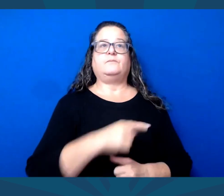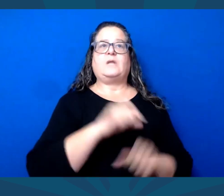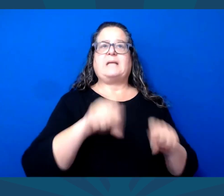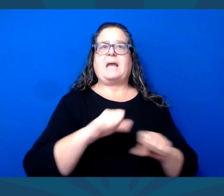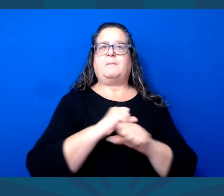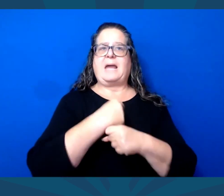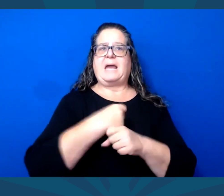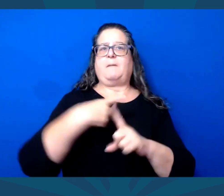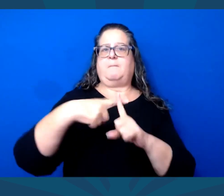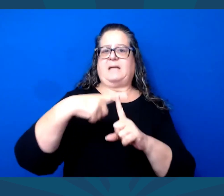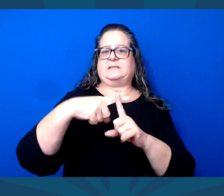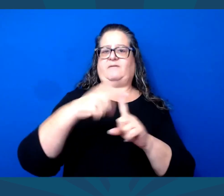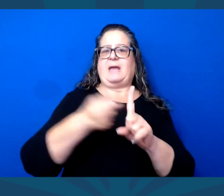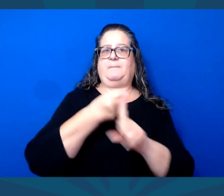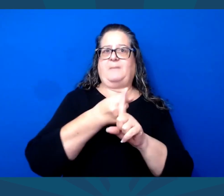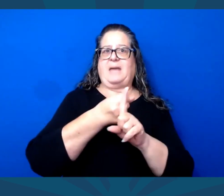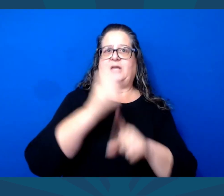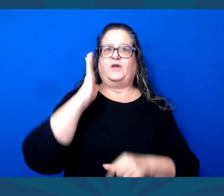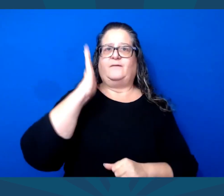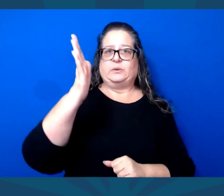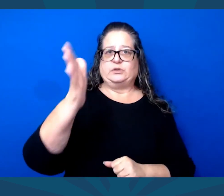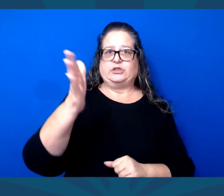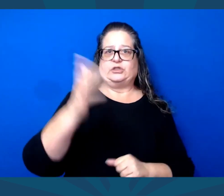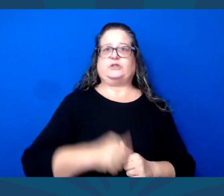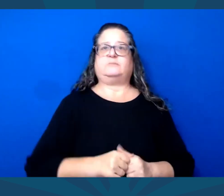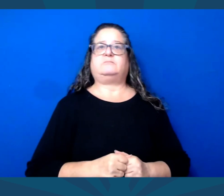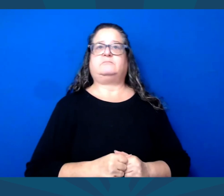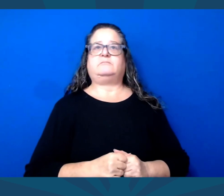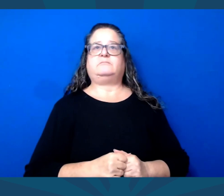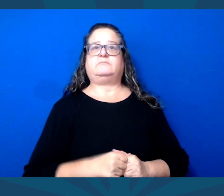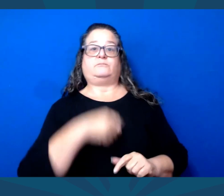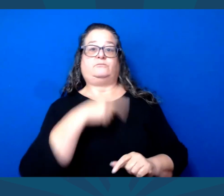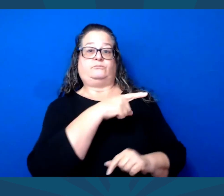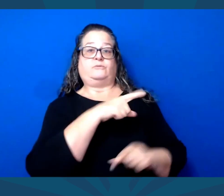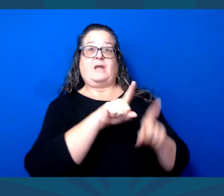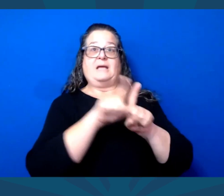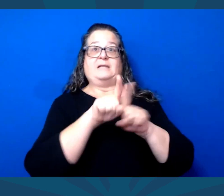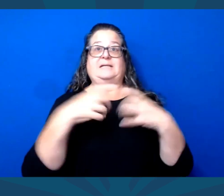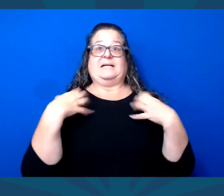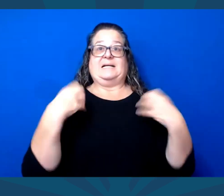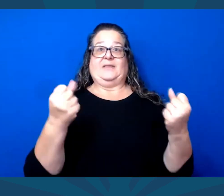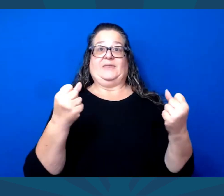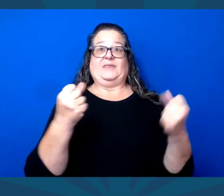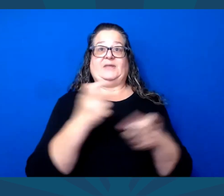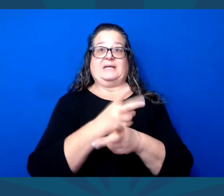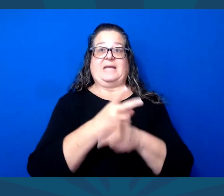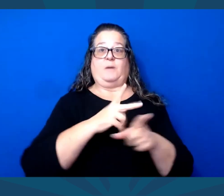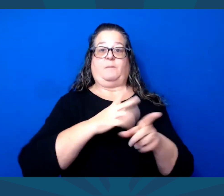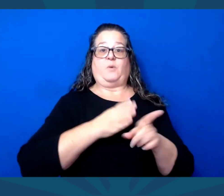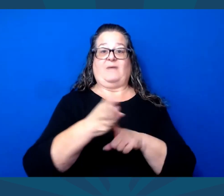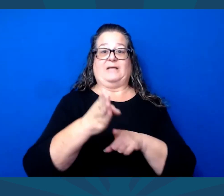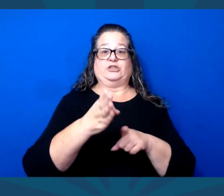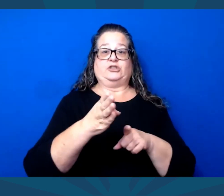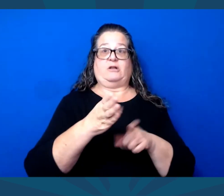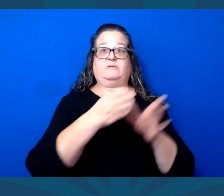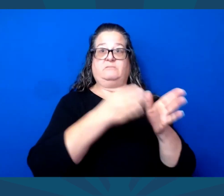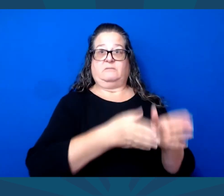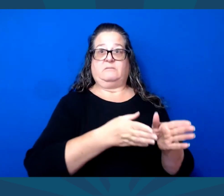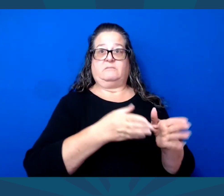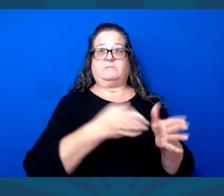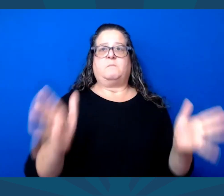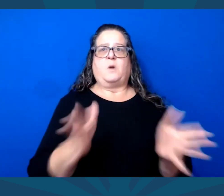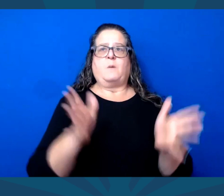Julie Willoughby is a Christian, mother, wife, and Republican. Through ongoing